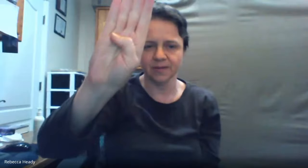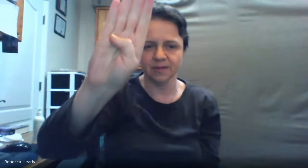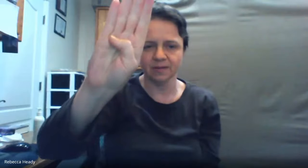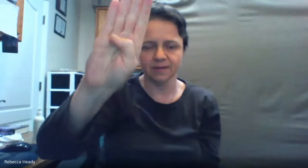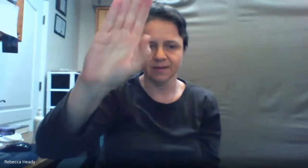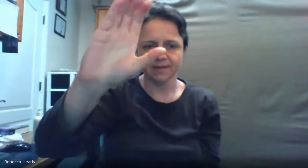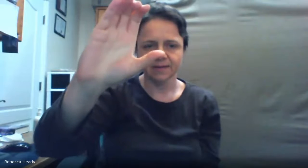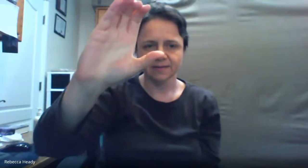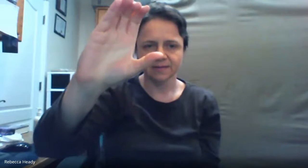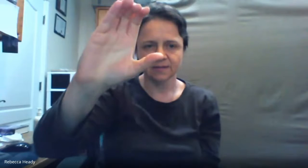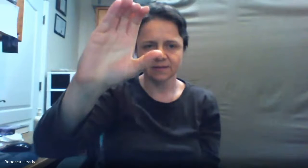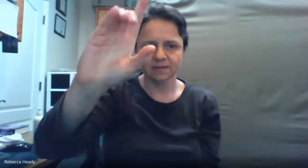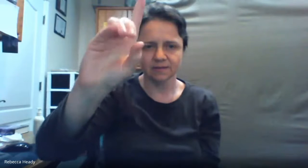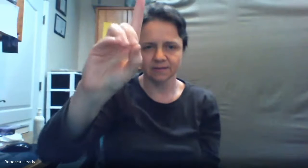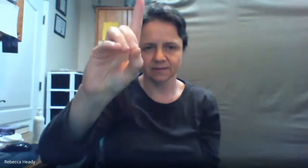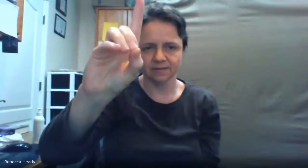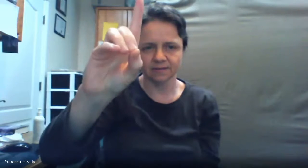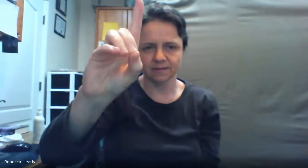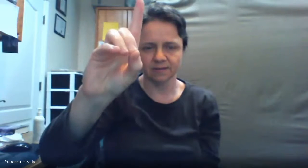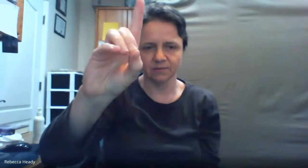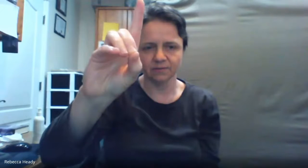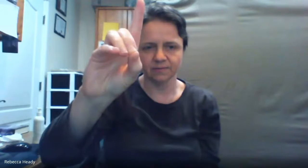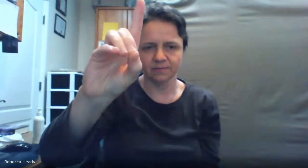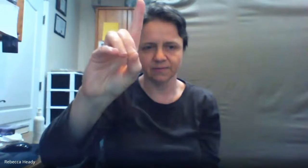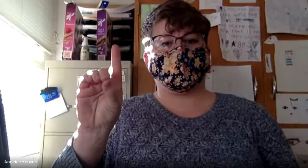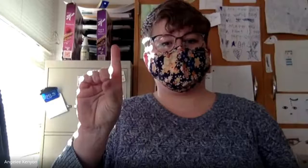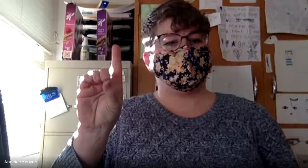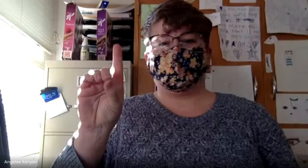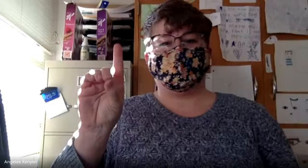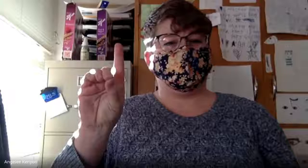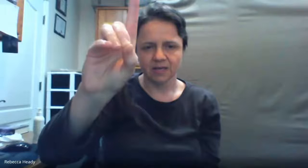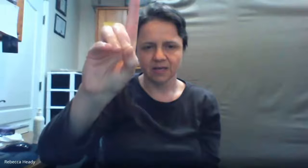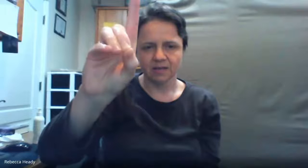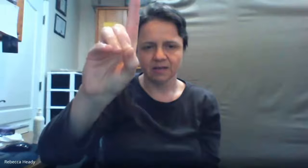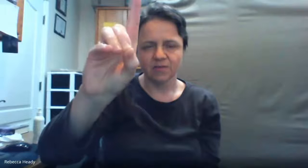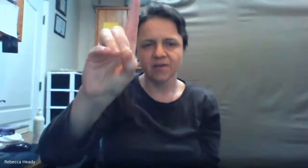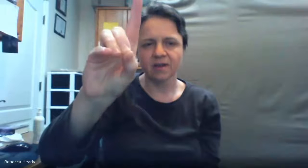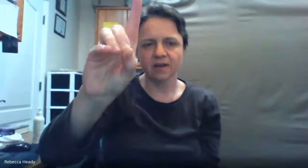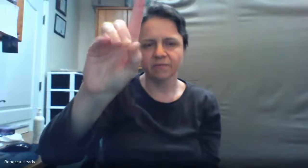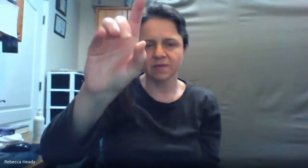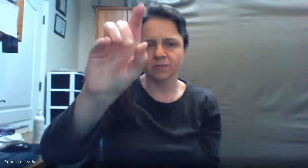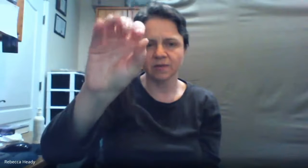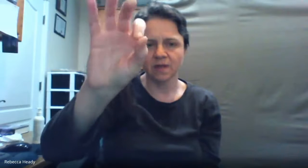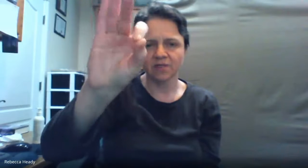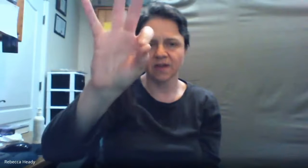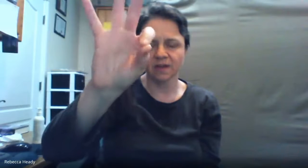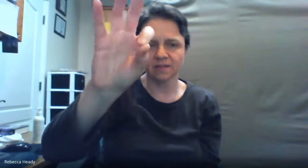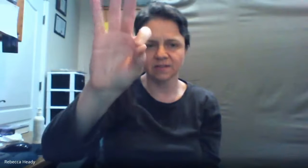B, C, D. Yep. Think for this one, think this is